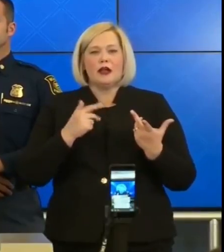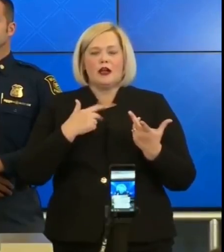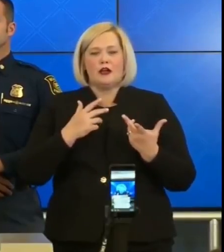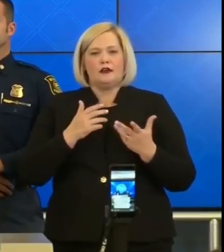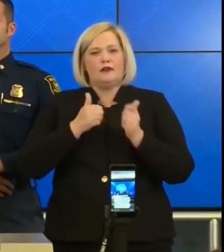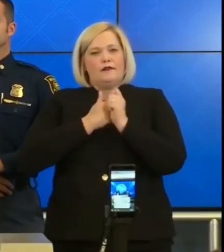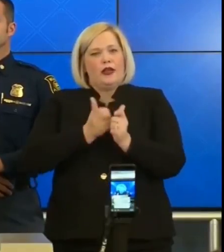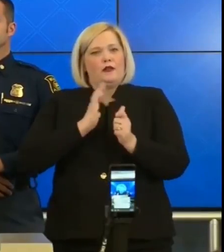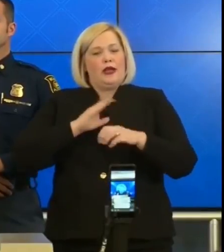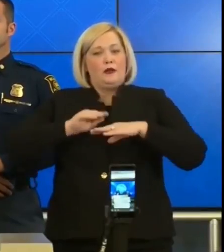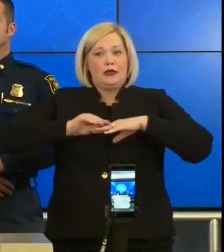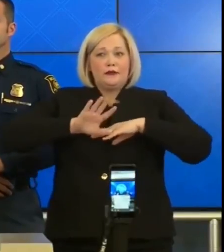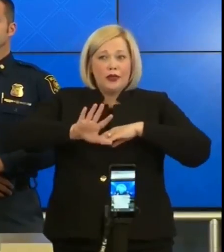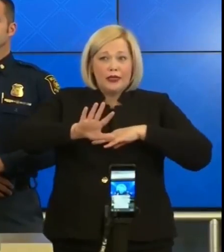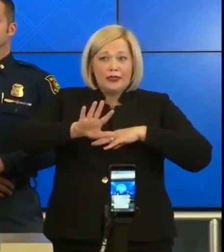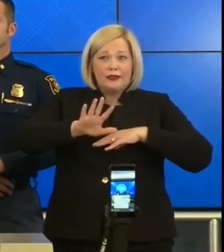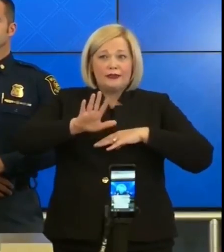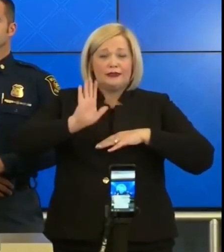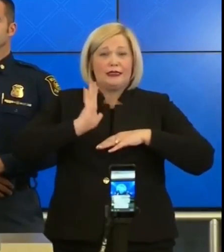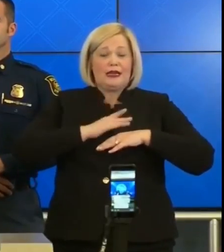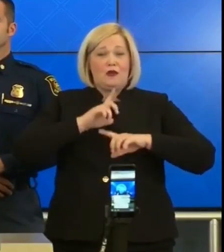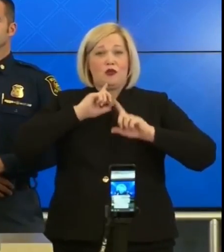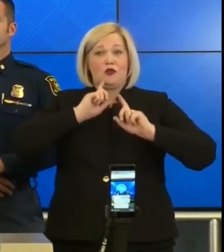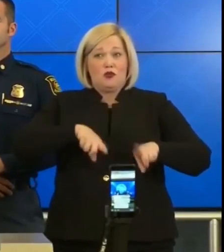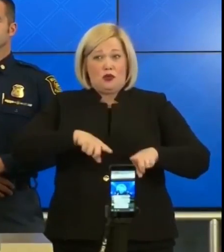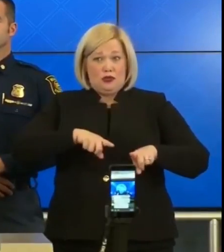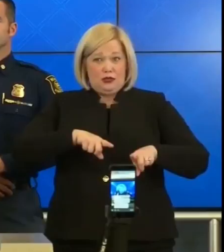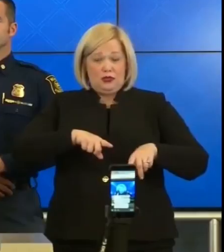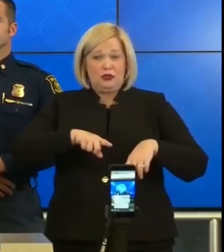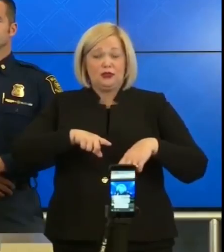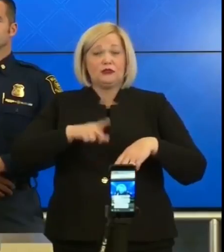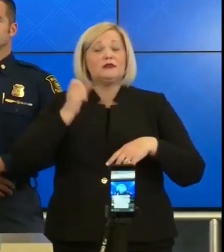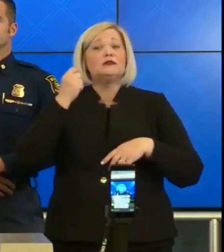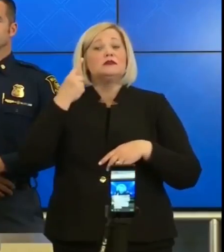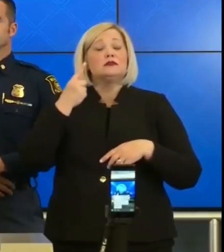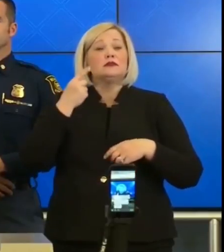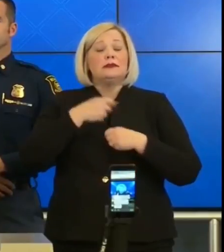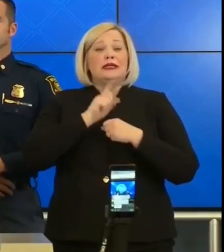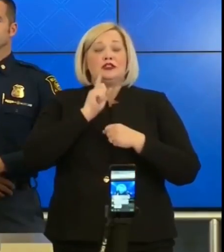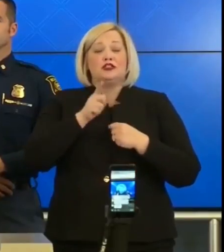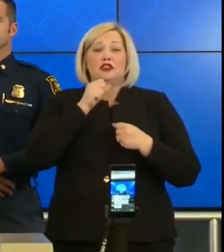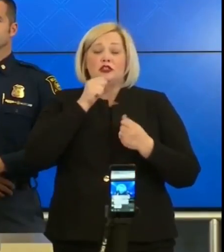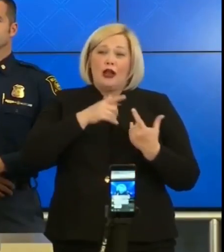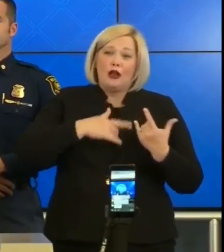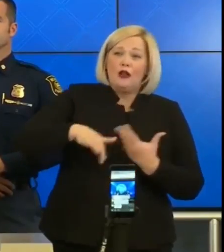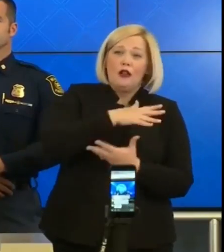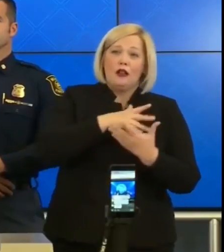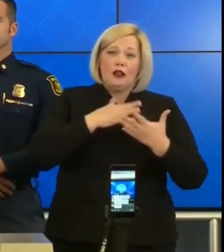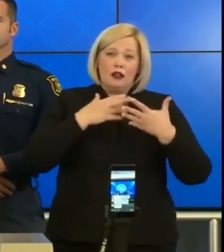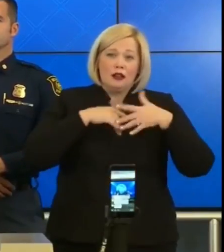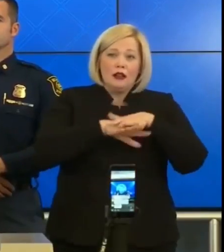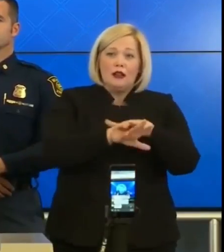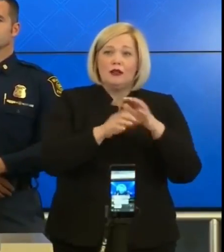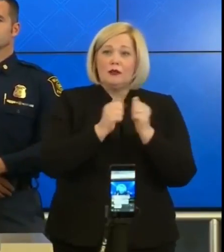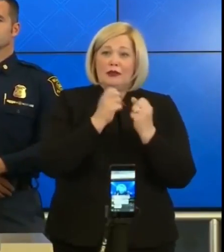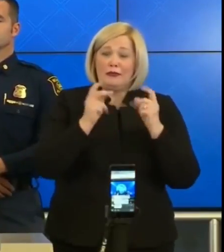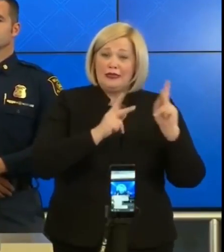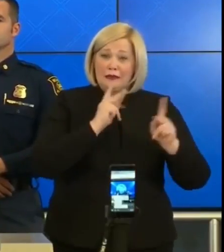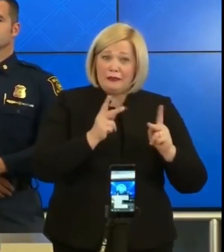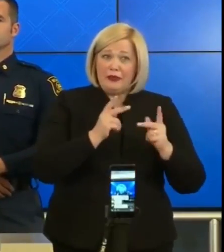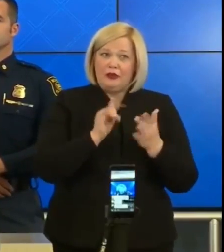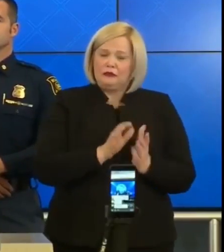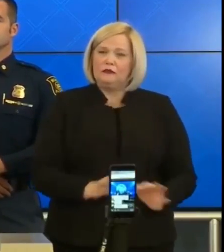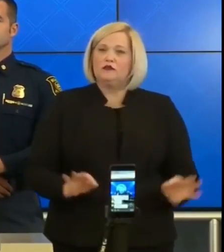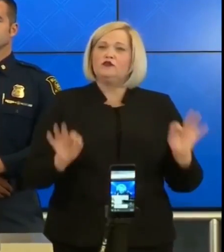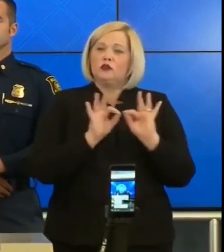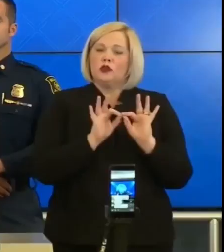advice and the orders that I've issued, understanding that social distancing is really incredibly important, and are trying to